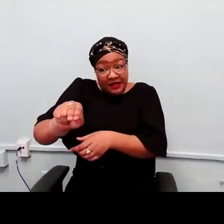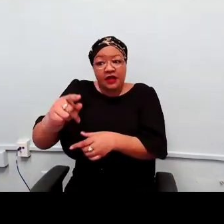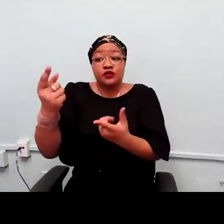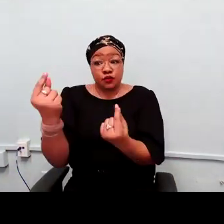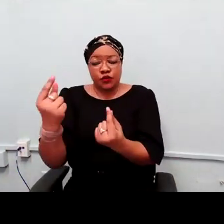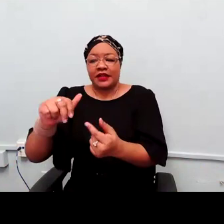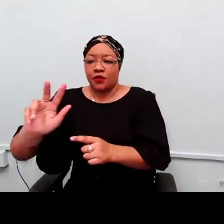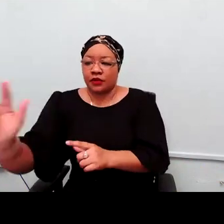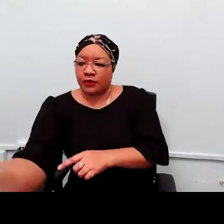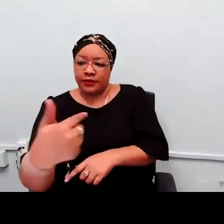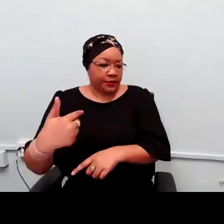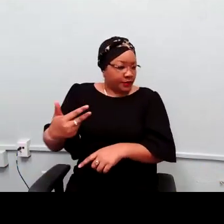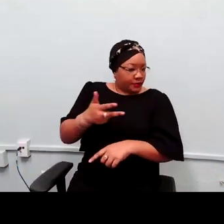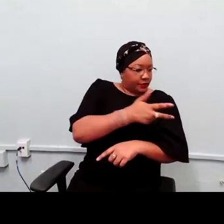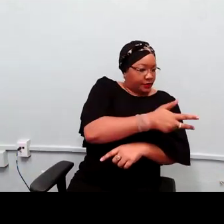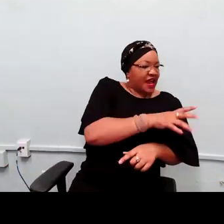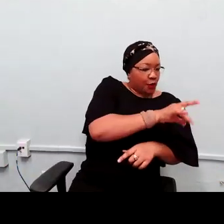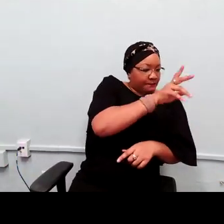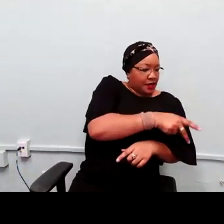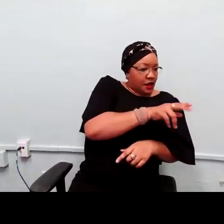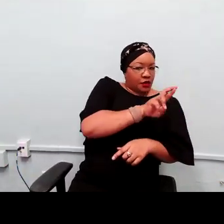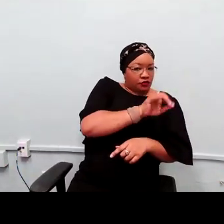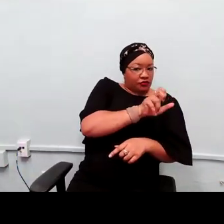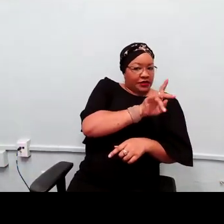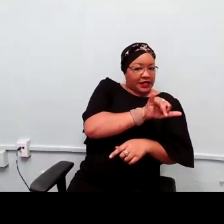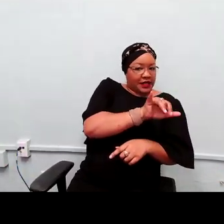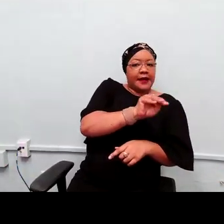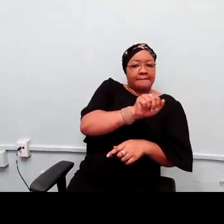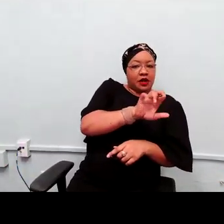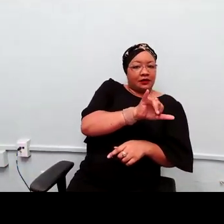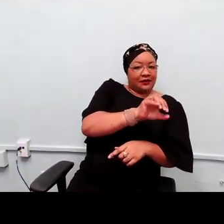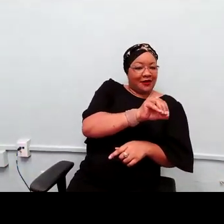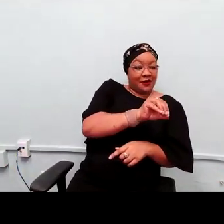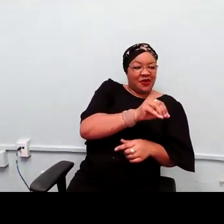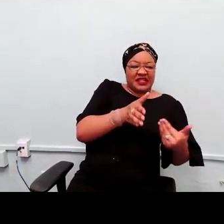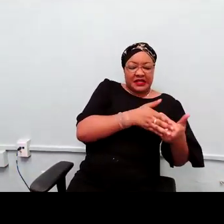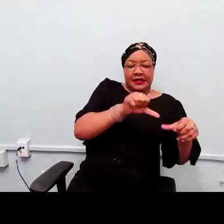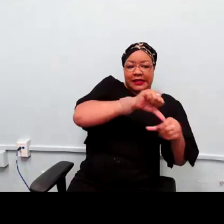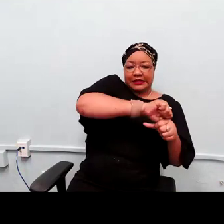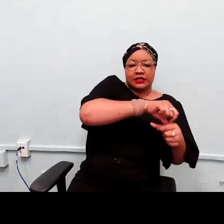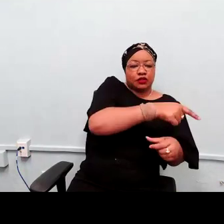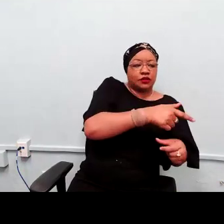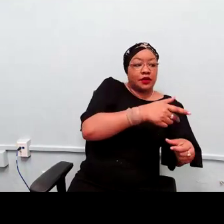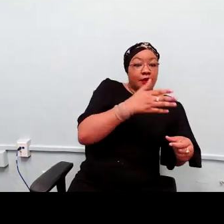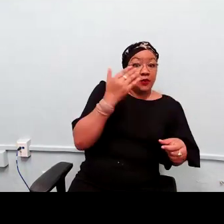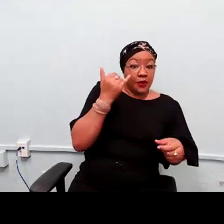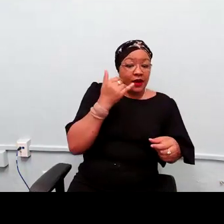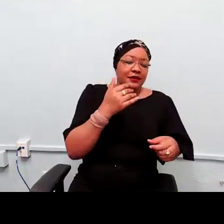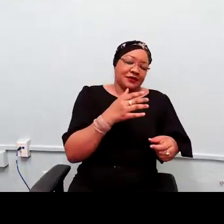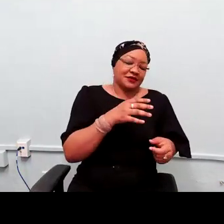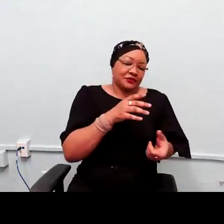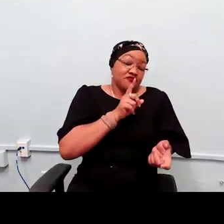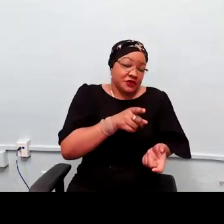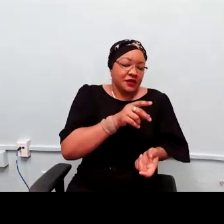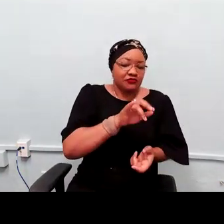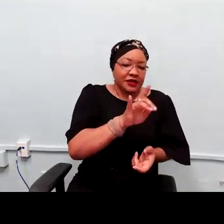Jesus, and Ricky down by the gas station, usually the Union 76, because Ricky liked those little orange balls they gave